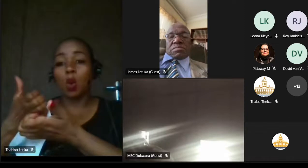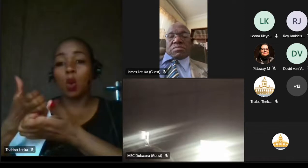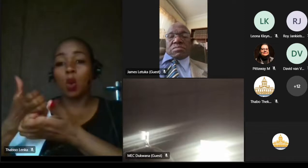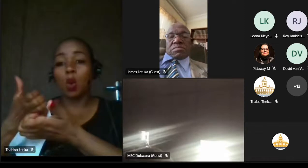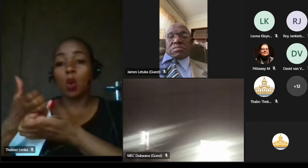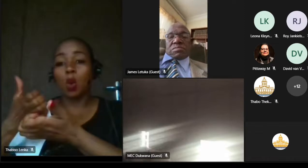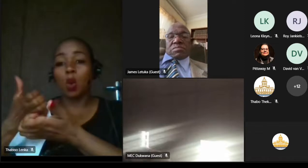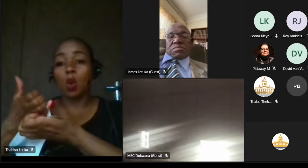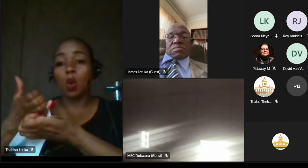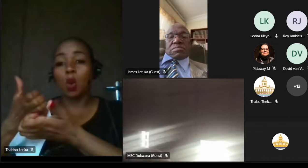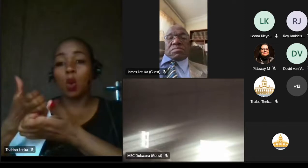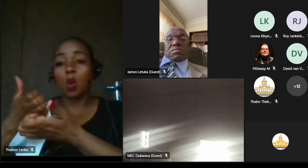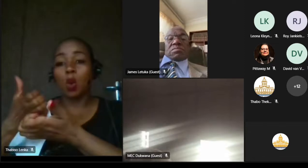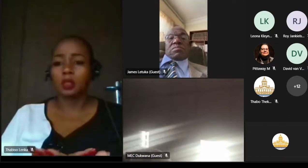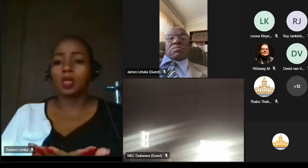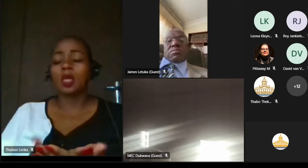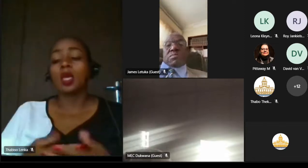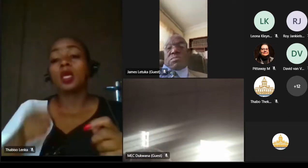Honorable Speaker,